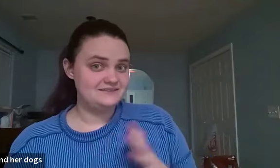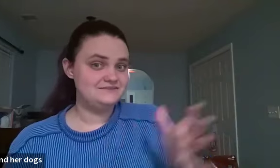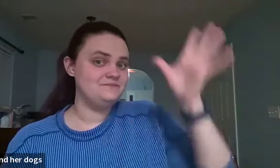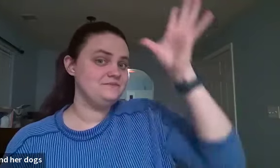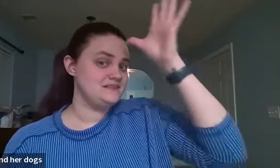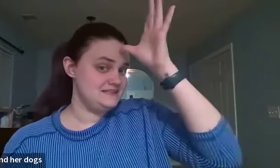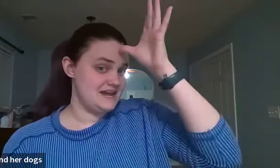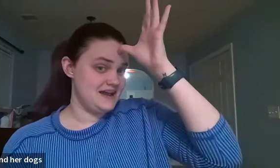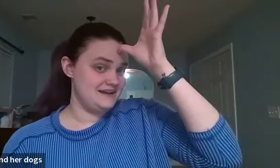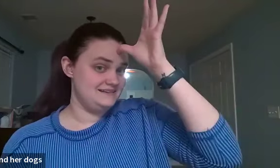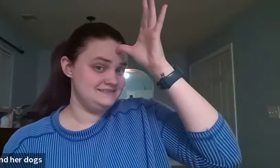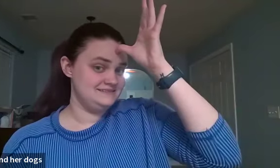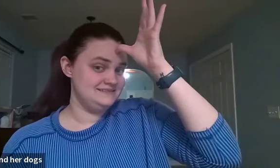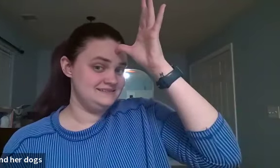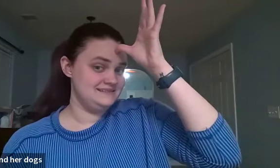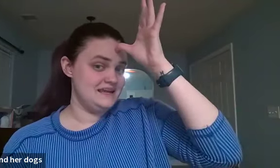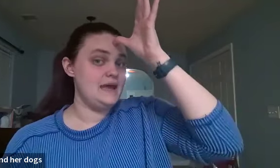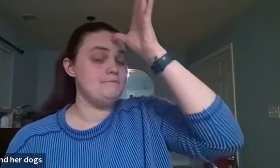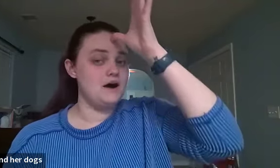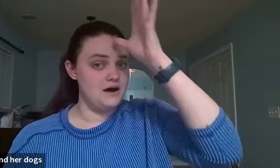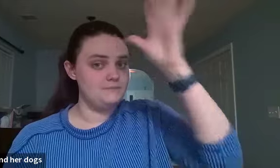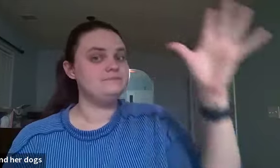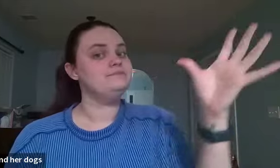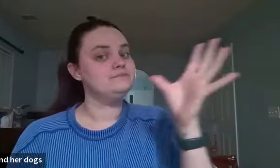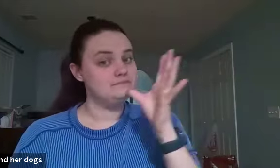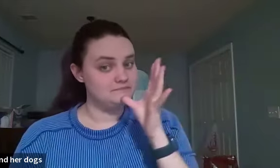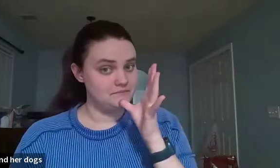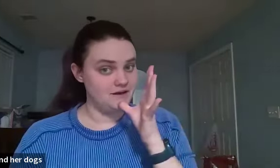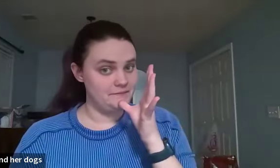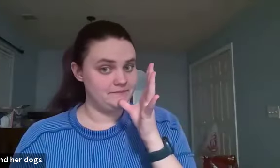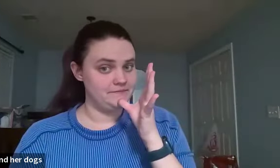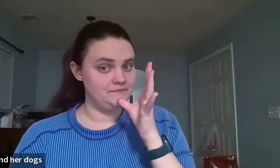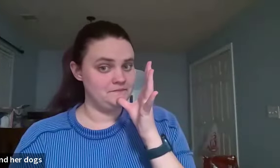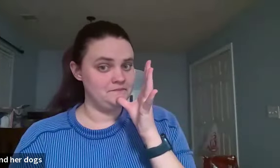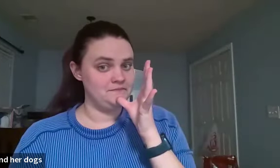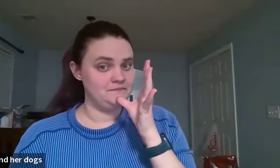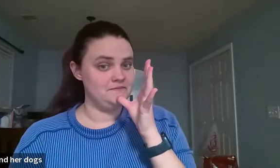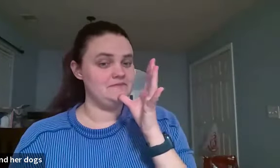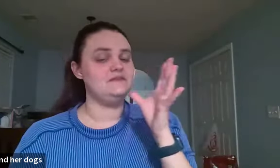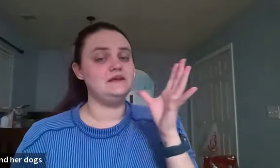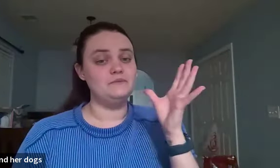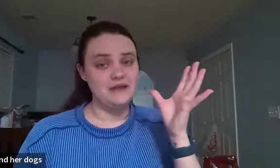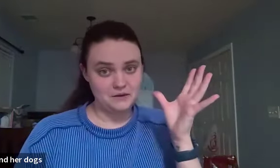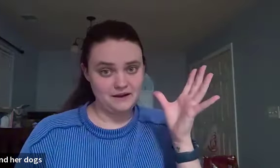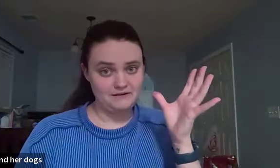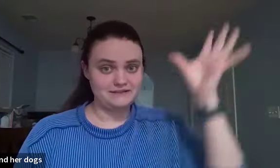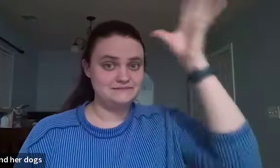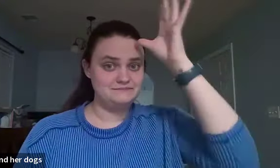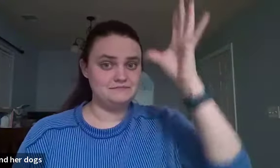dad, dad, and mom, mom. Then we had our parents,